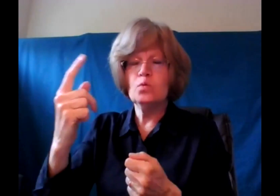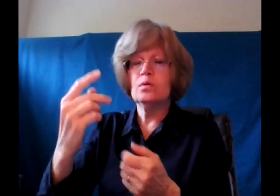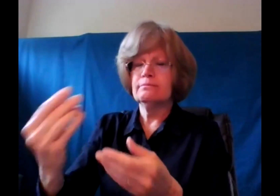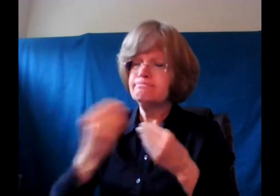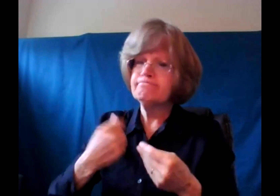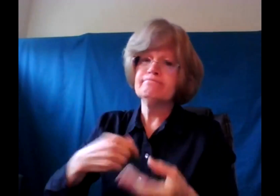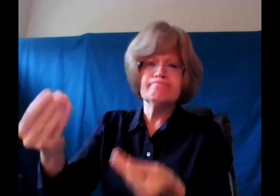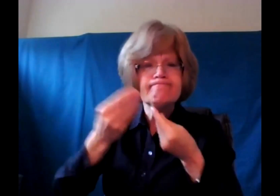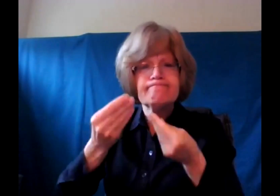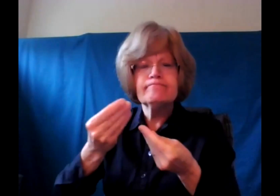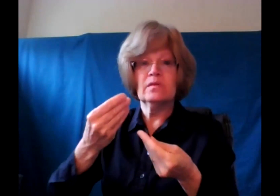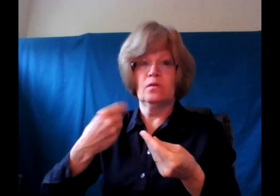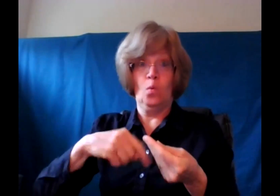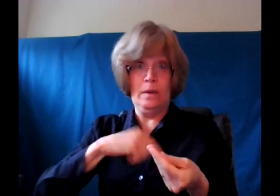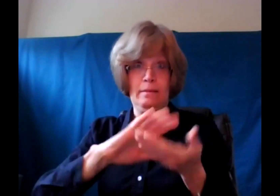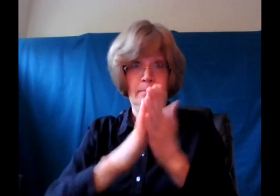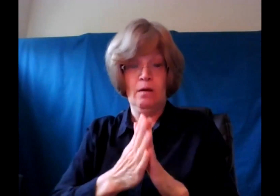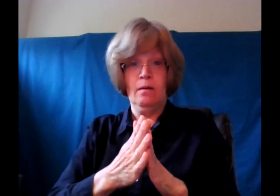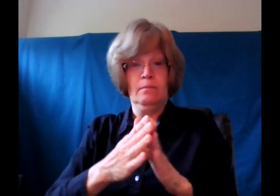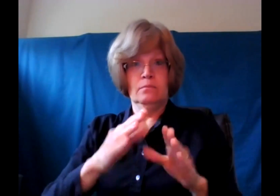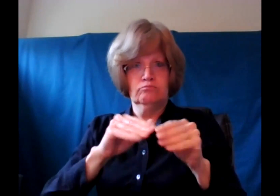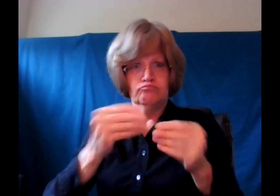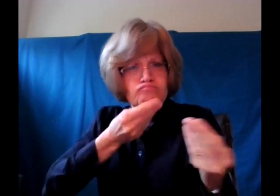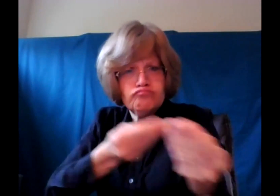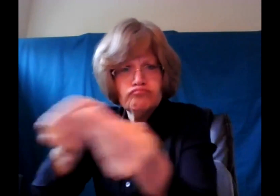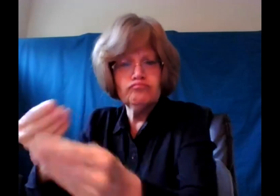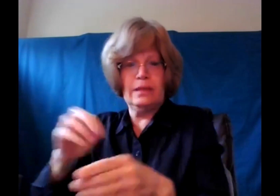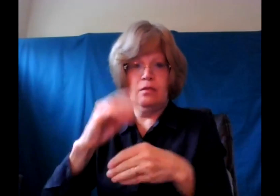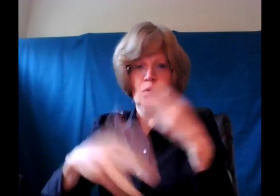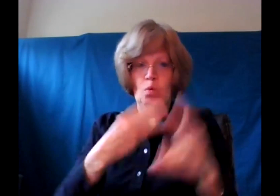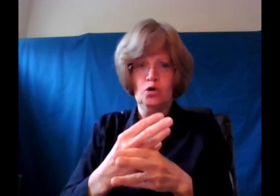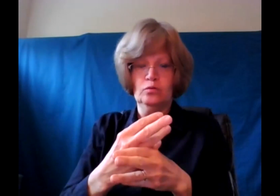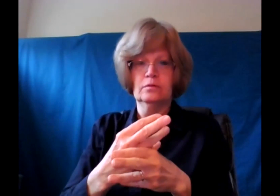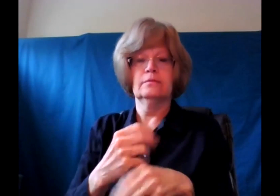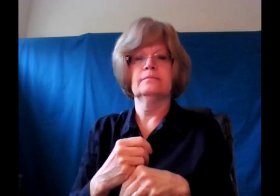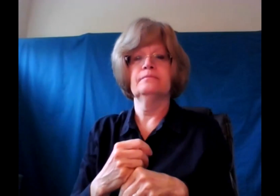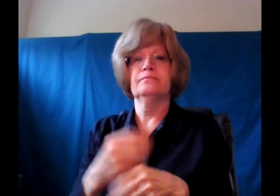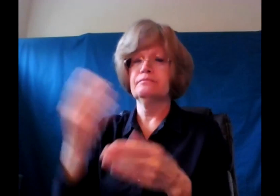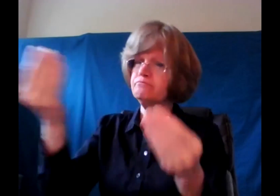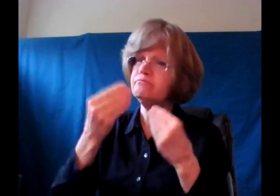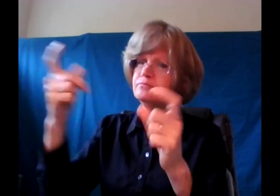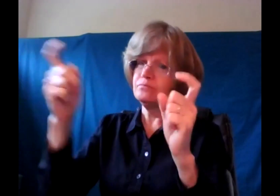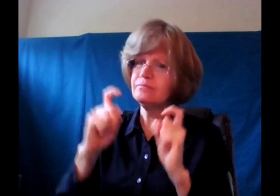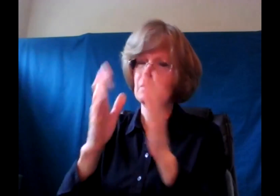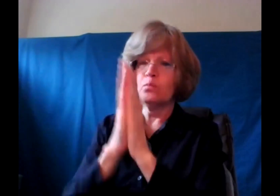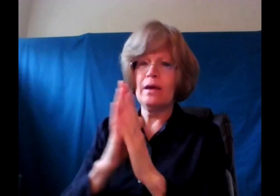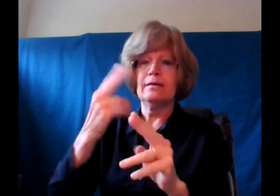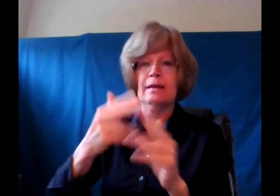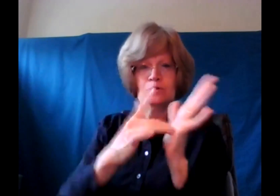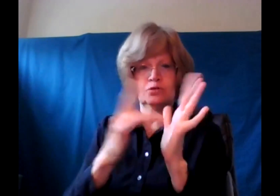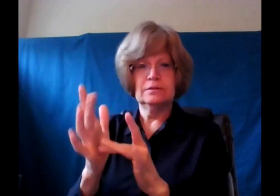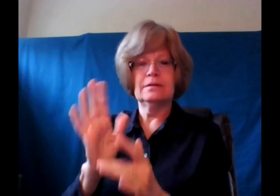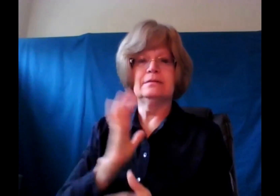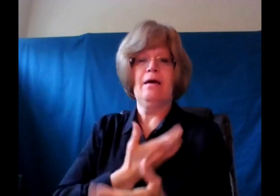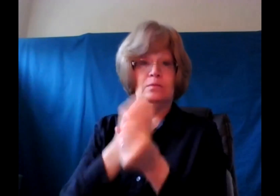we might be in the world to nourish others. We thank you for this gift, and we pray in the name of